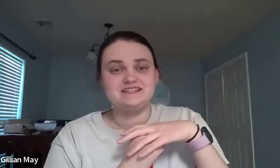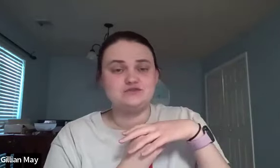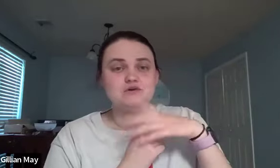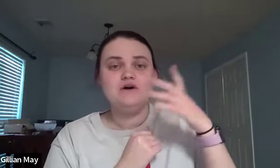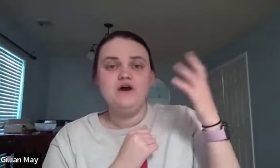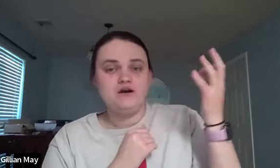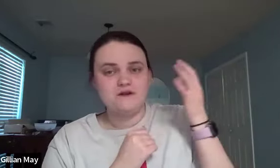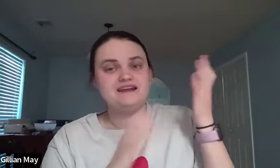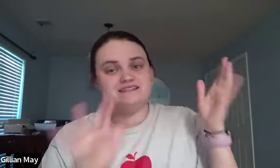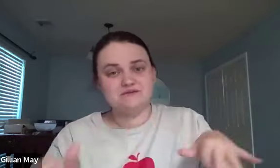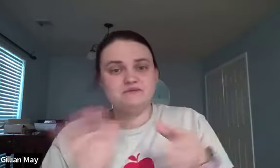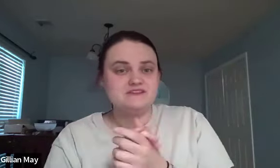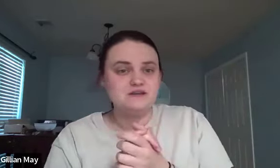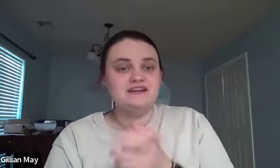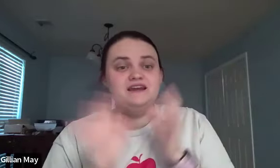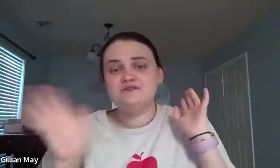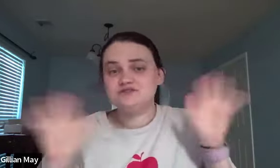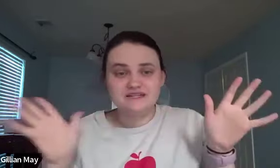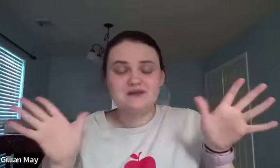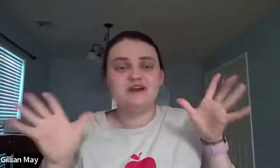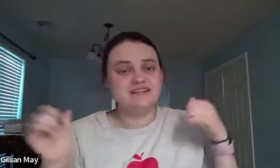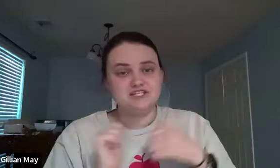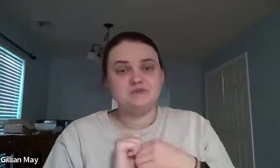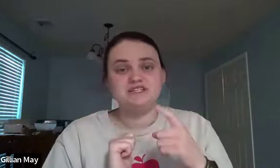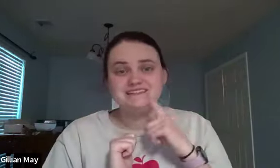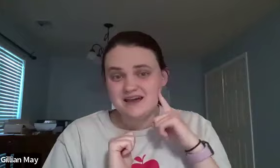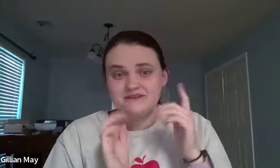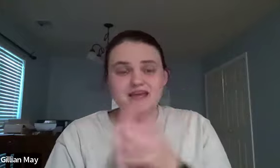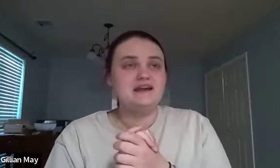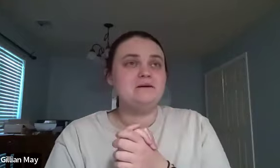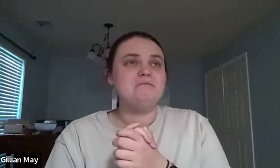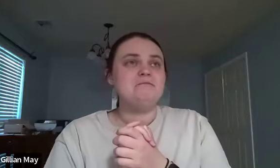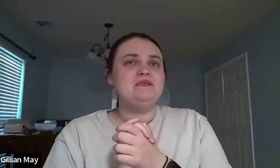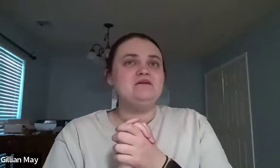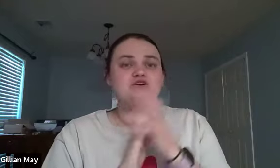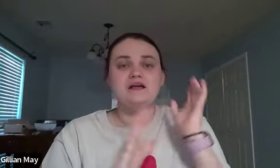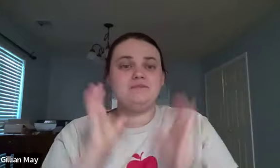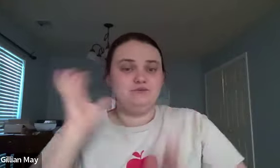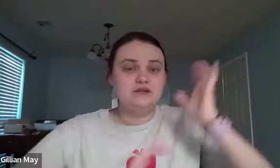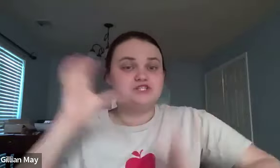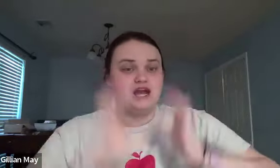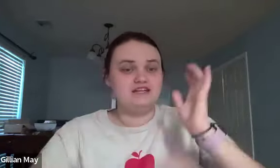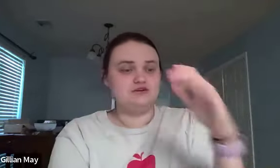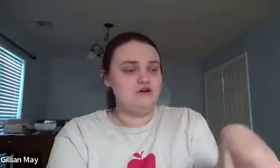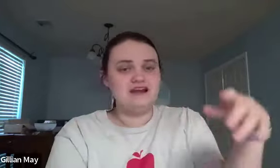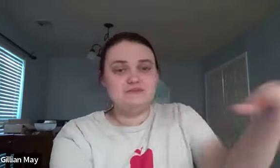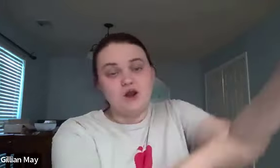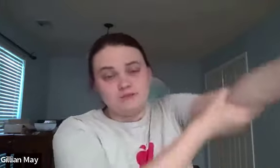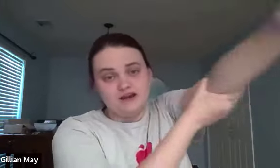at school on Friday and stayed with me this weekend. It was a great time. We got to catch up. She is deaf. And so like, I mean, we were chatting so long, guys, my arm got a